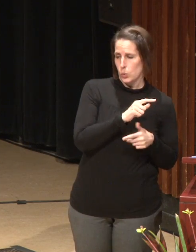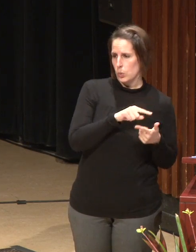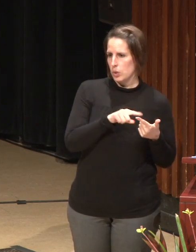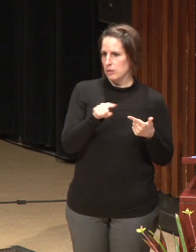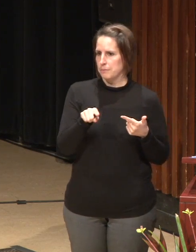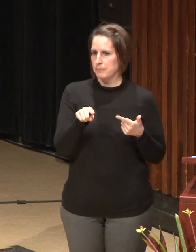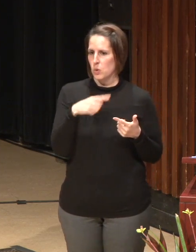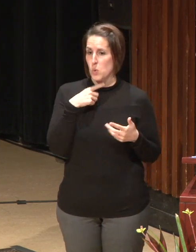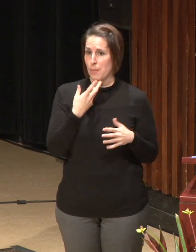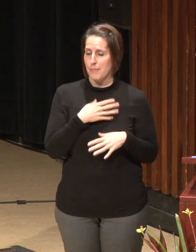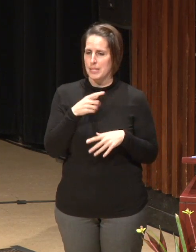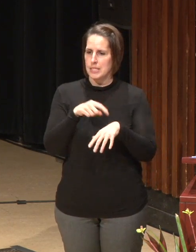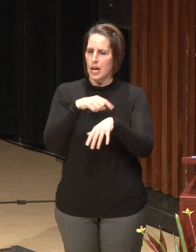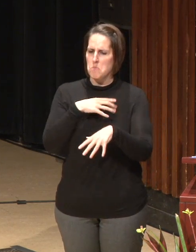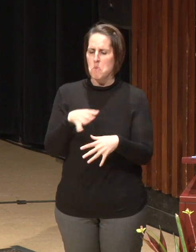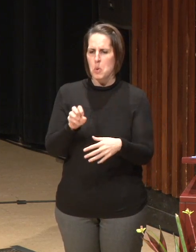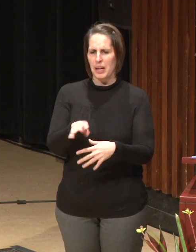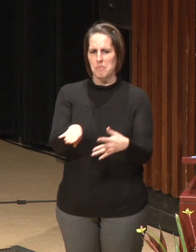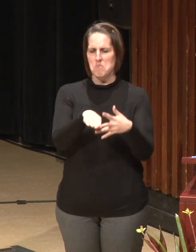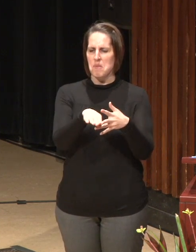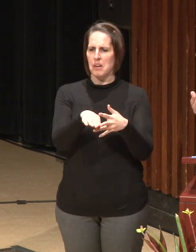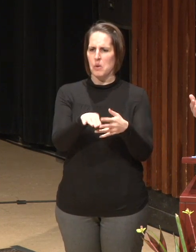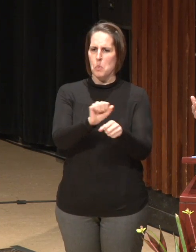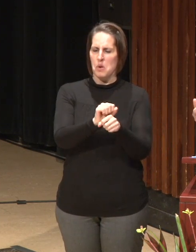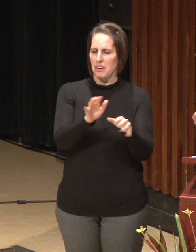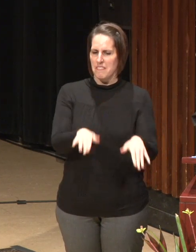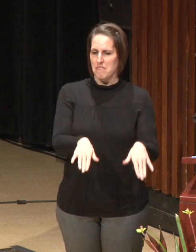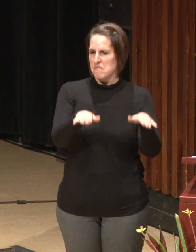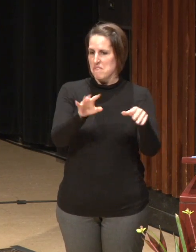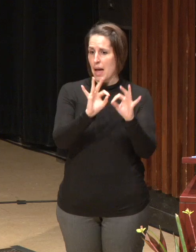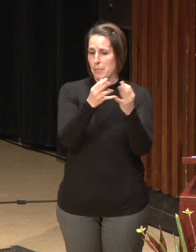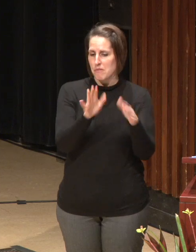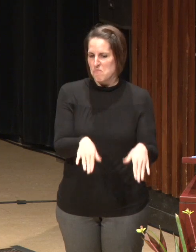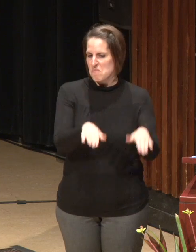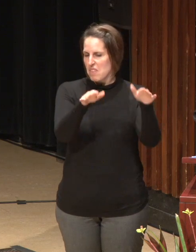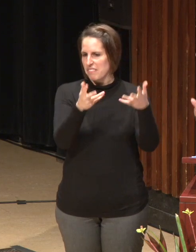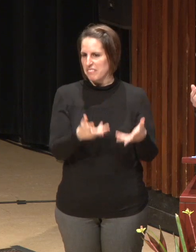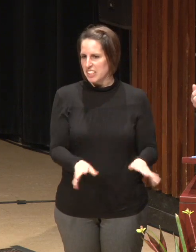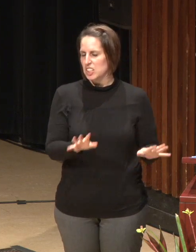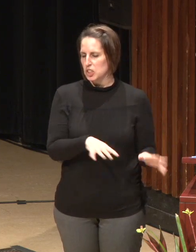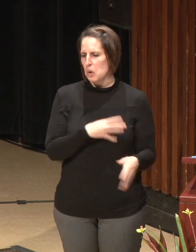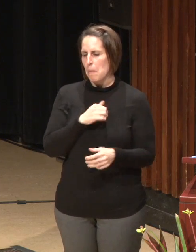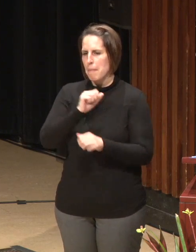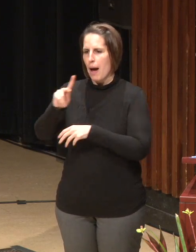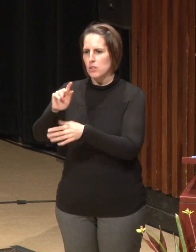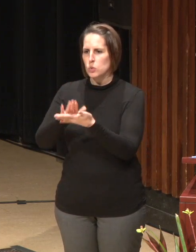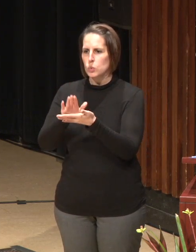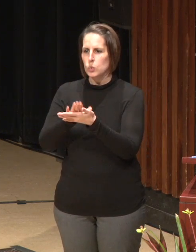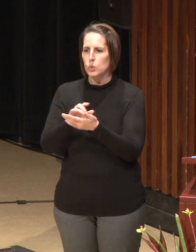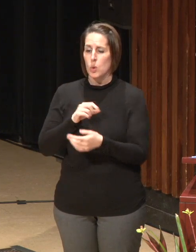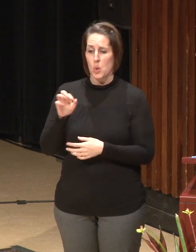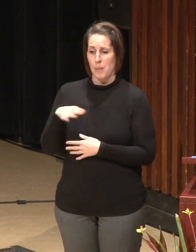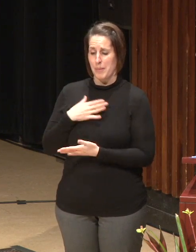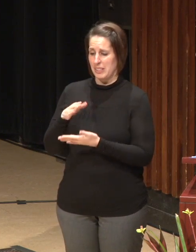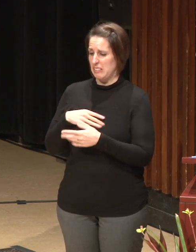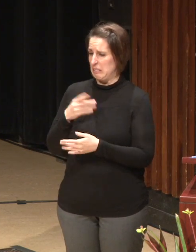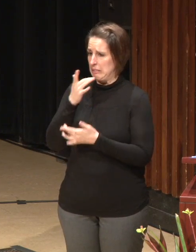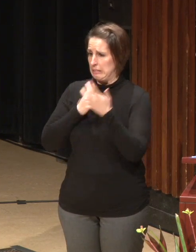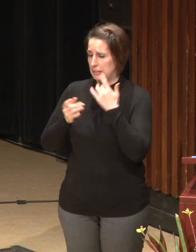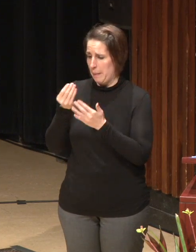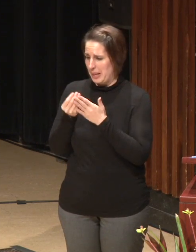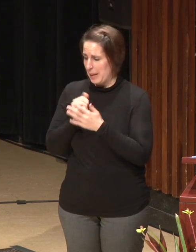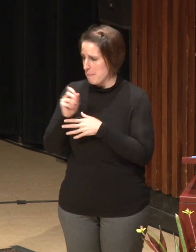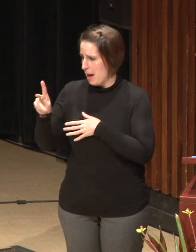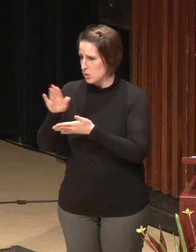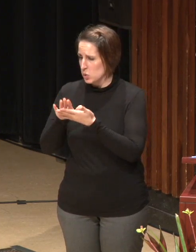people taking time for themselves after raising a family, people recovering from difficult economic times.